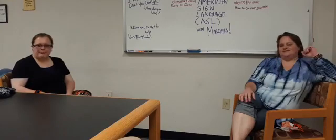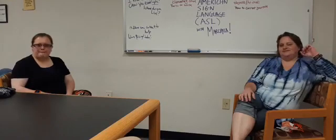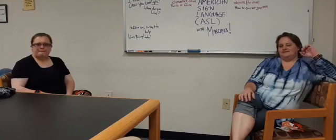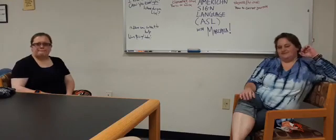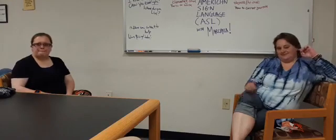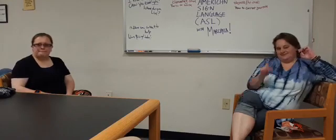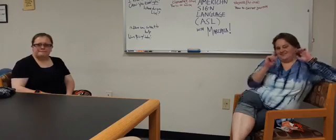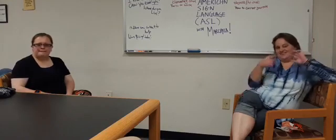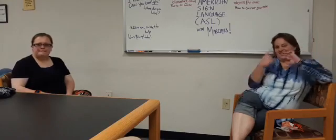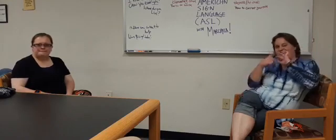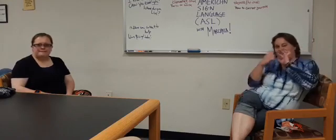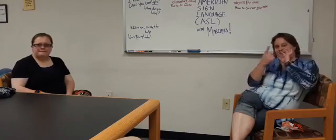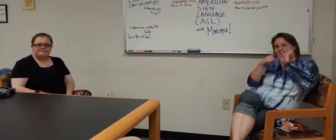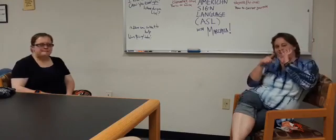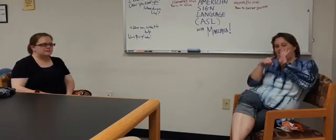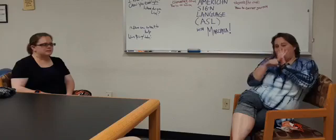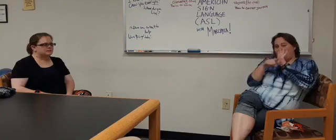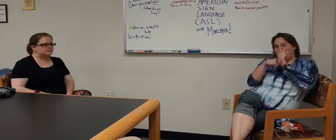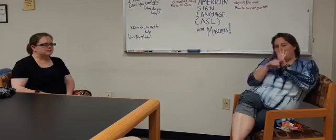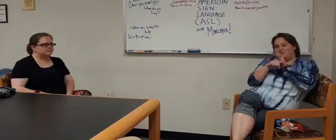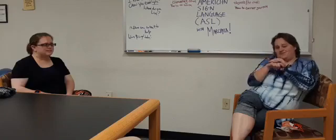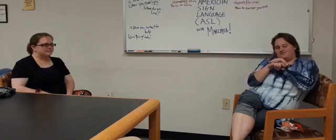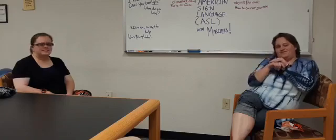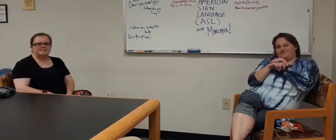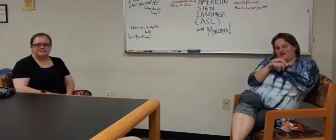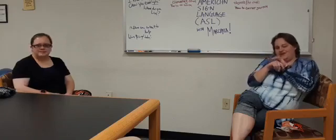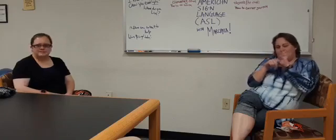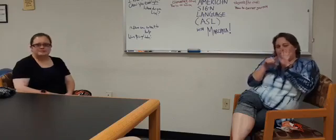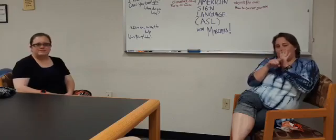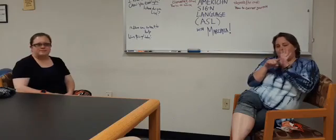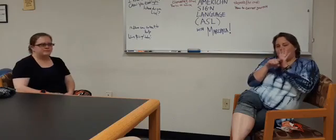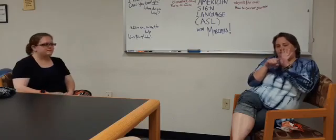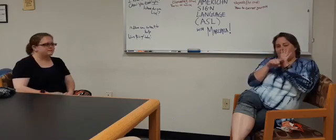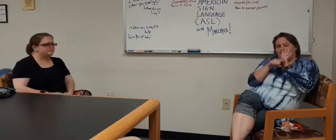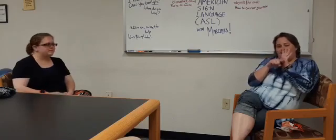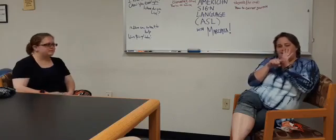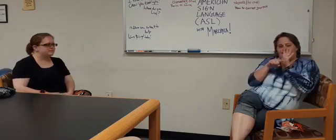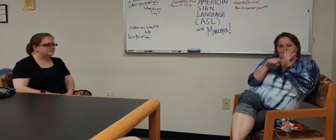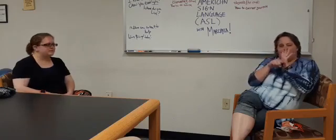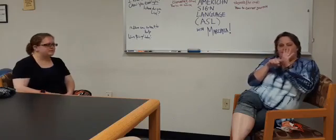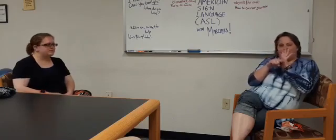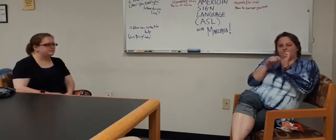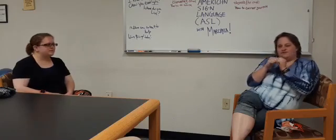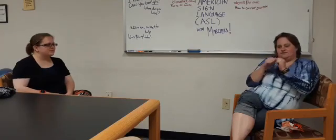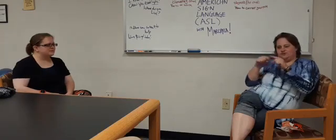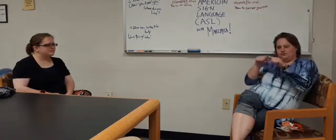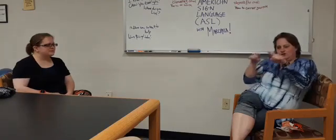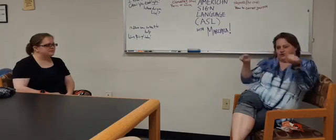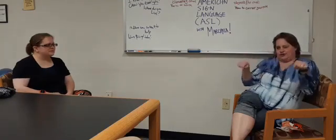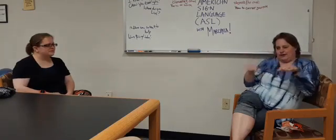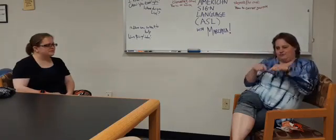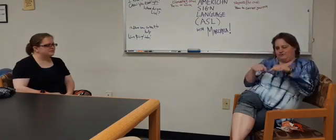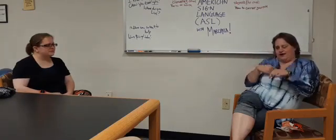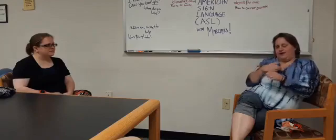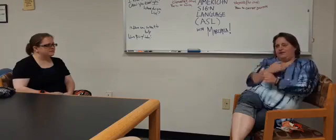is unfortunately what we're doing. This is the world. Right. But Only the native with the prayer people at love